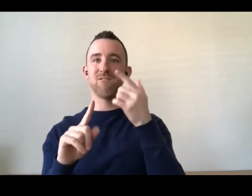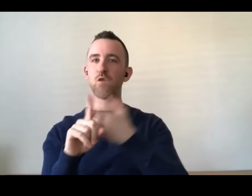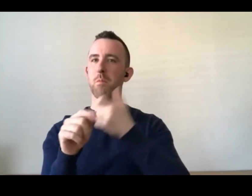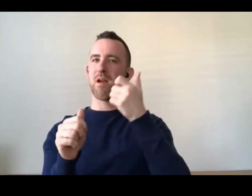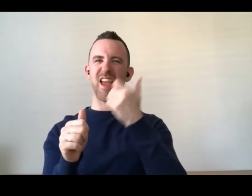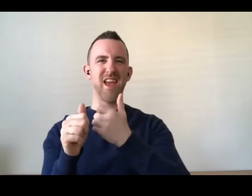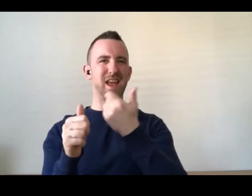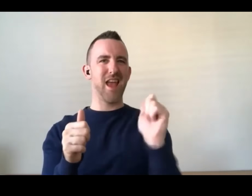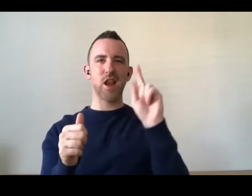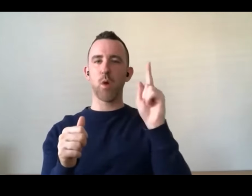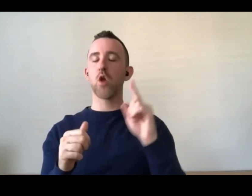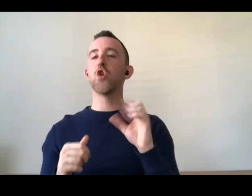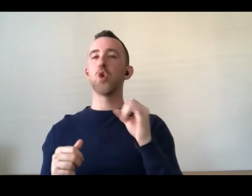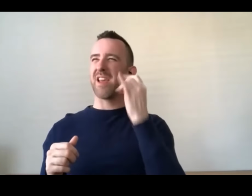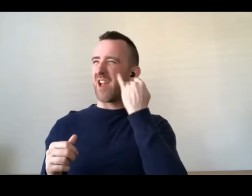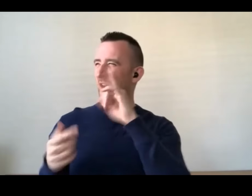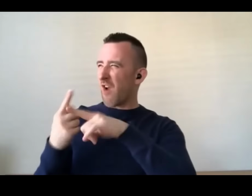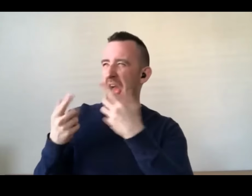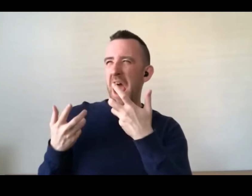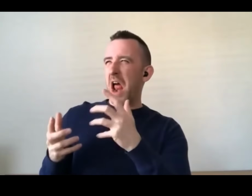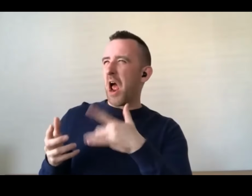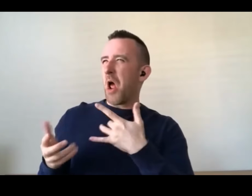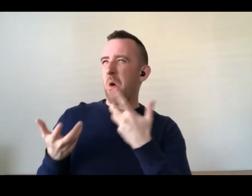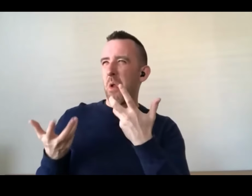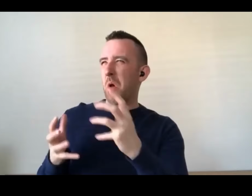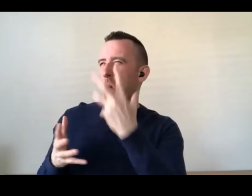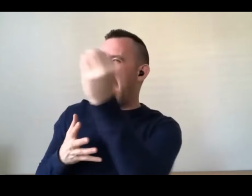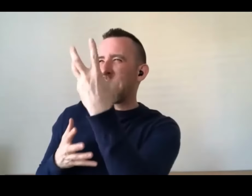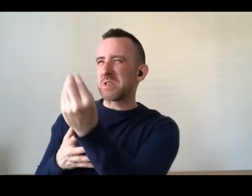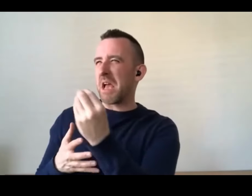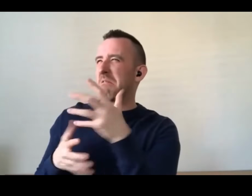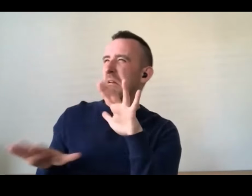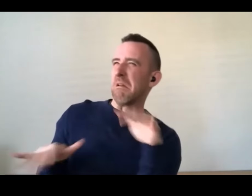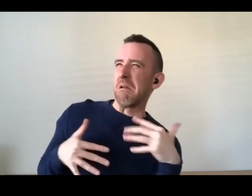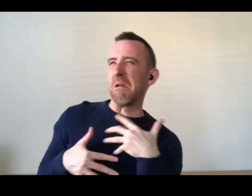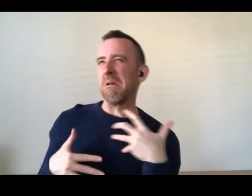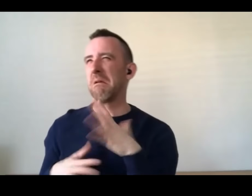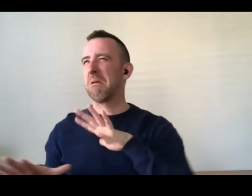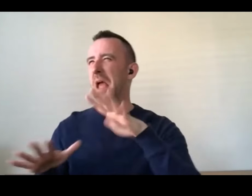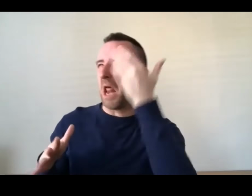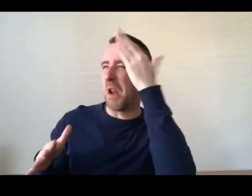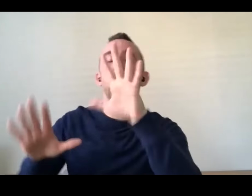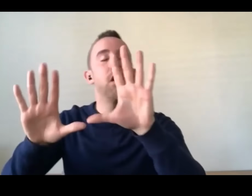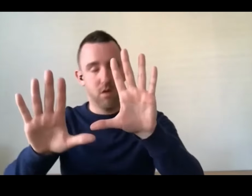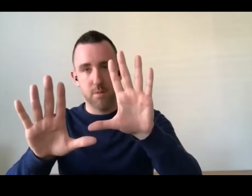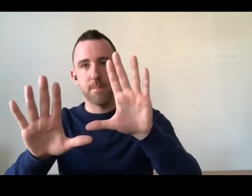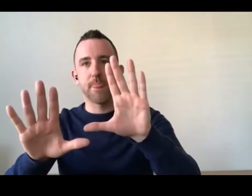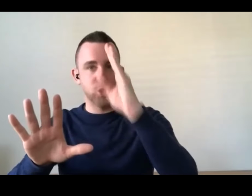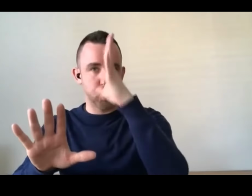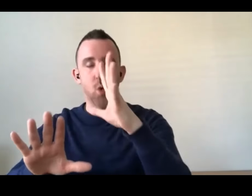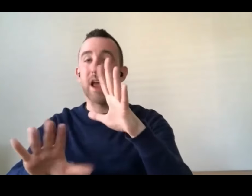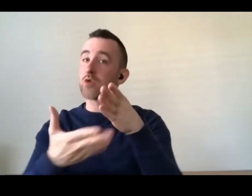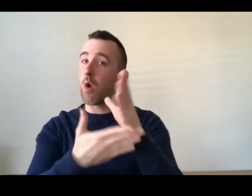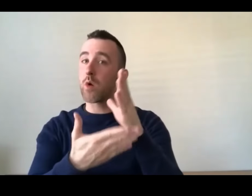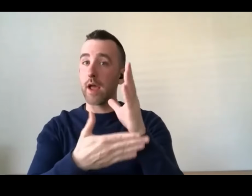if you ever have a friend who's like, I don't feel like going outside. I don't know. Just know that it's okay.